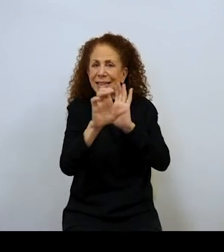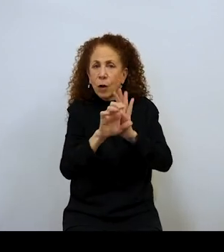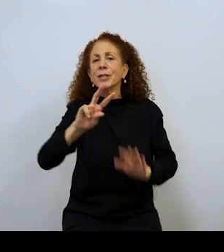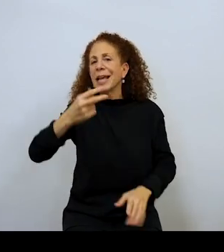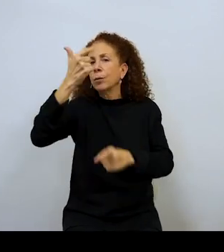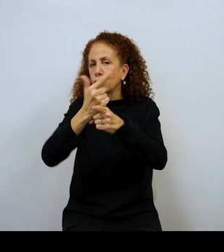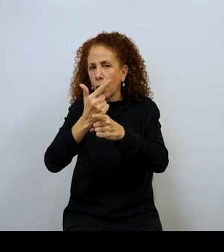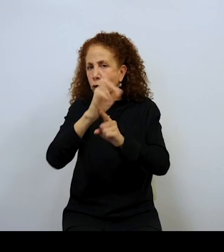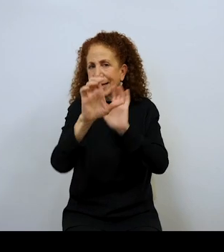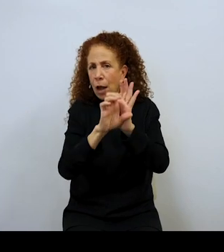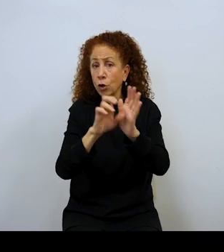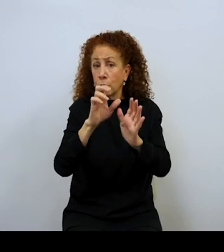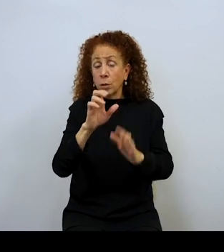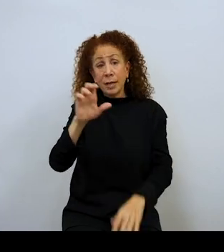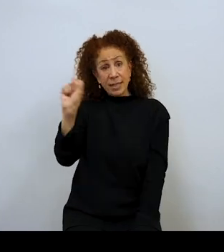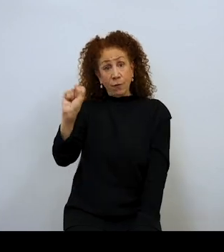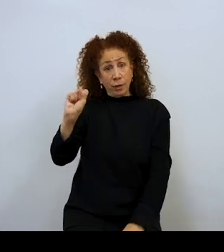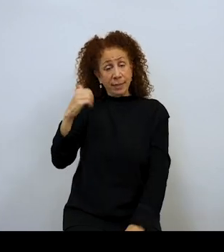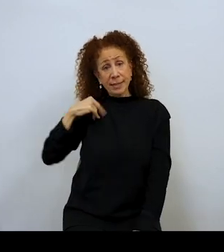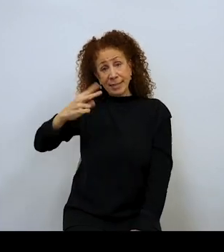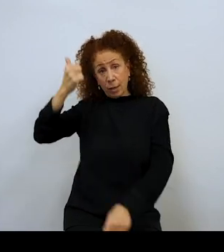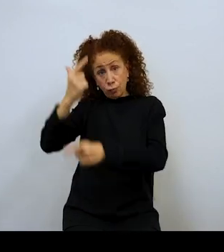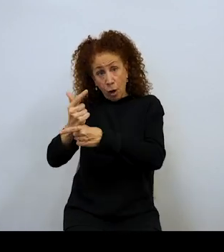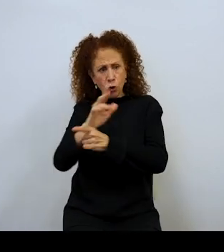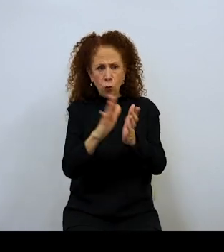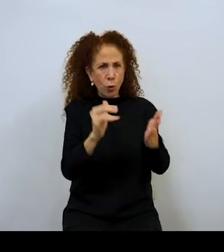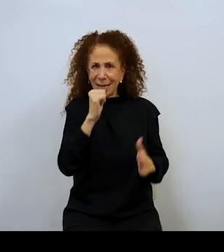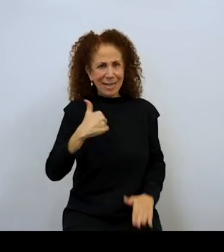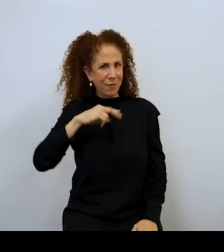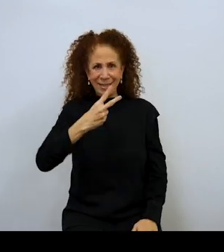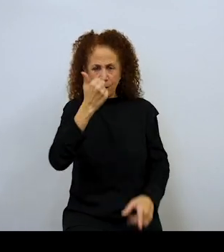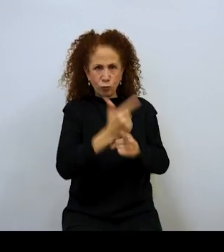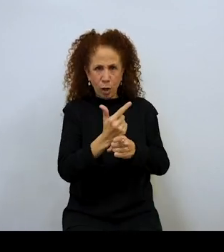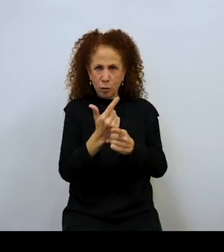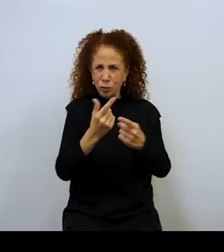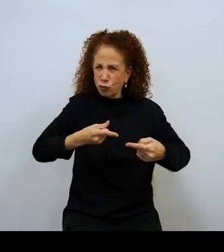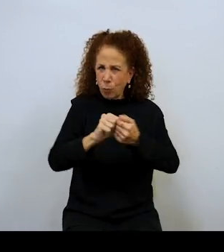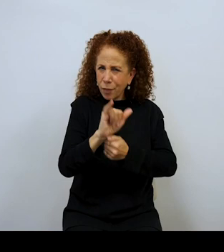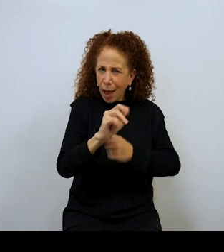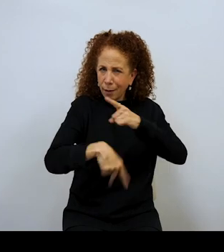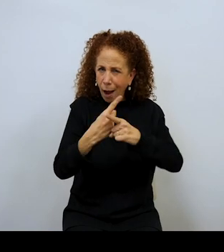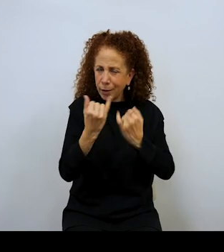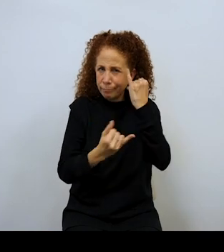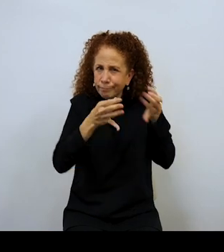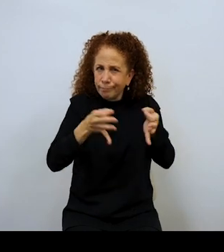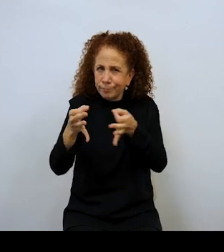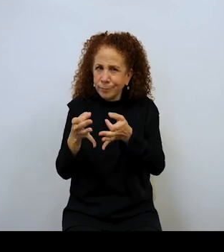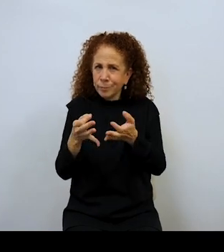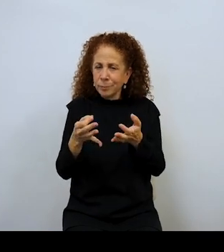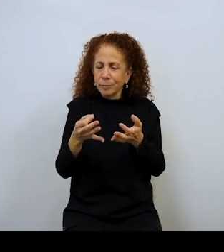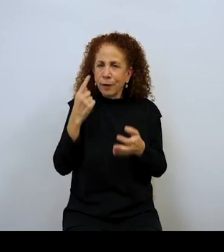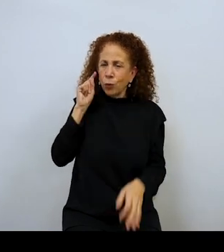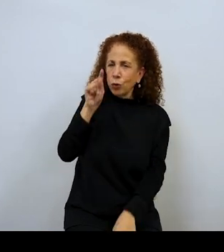second brother in Sophocles' play, and there isn't a second brother in your novel. Yeah. I mean, was that kind of thing present for